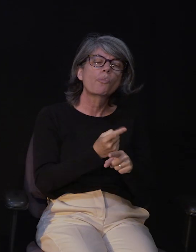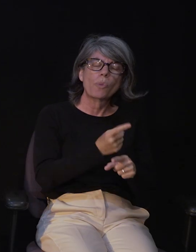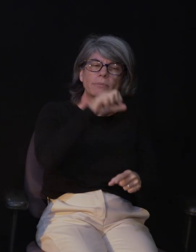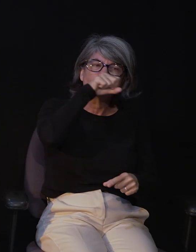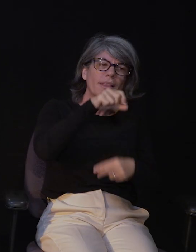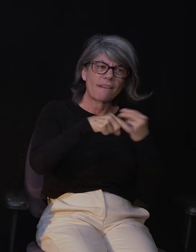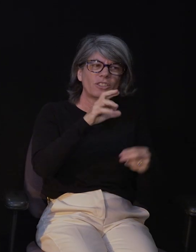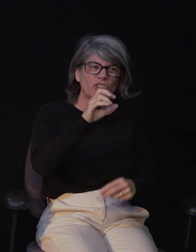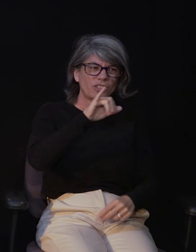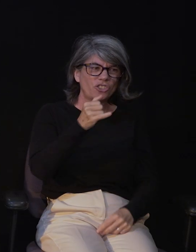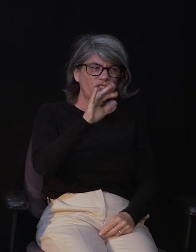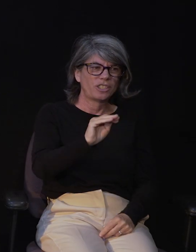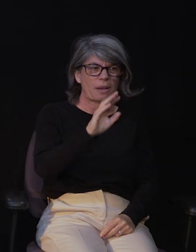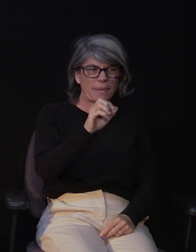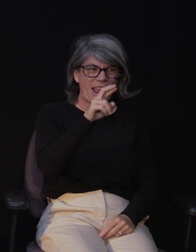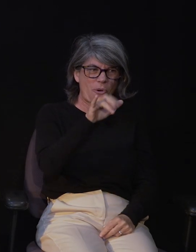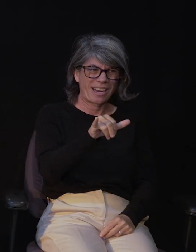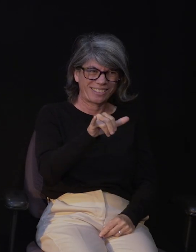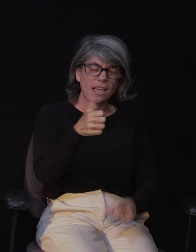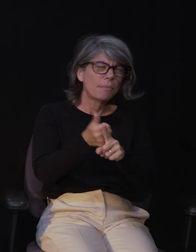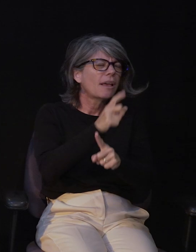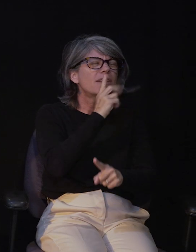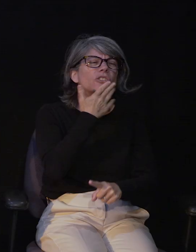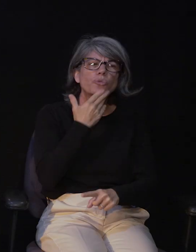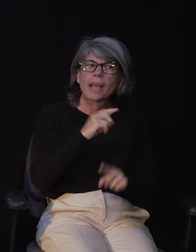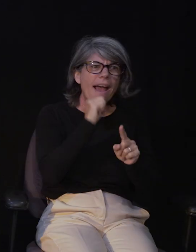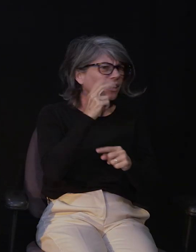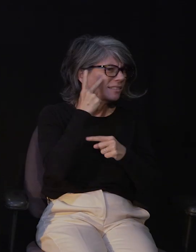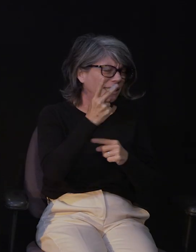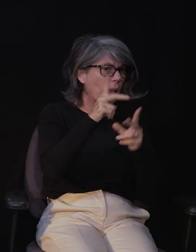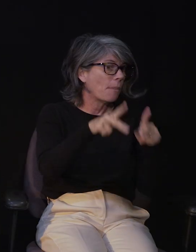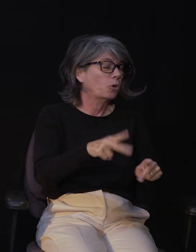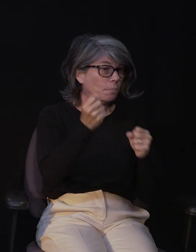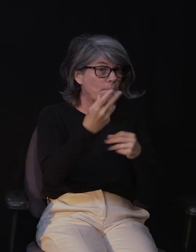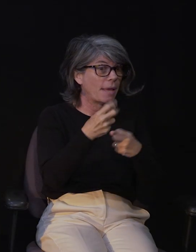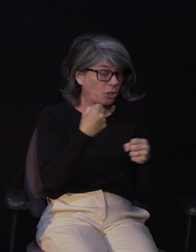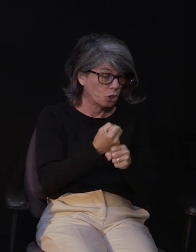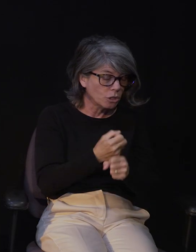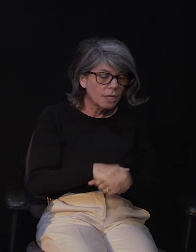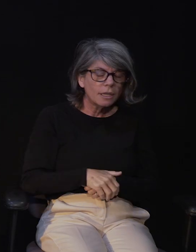Carrey. He's a very sweet guy. I haven't seen him like in person in several years.